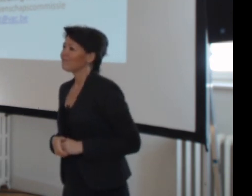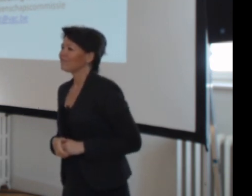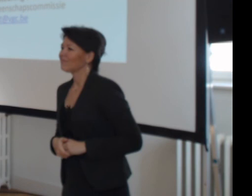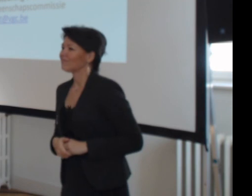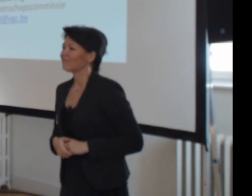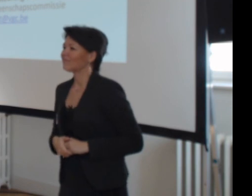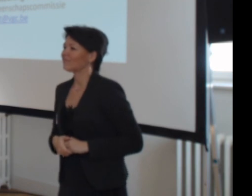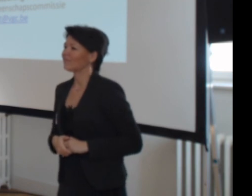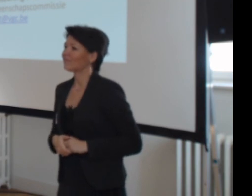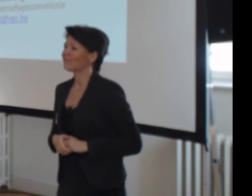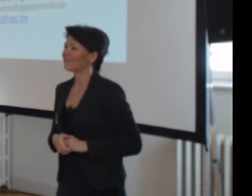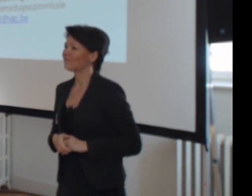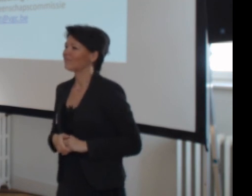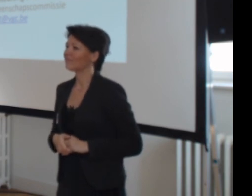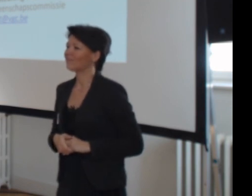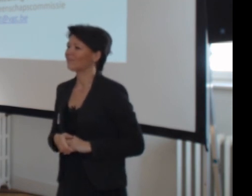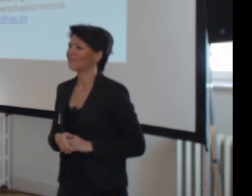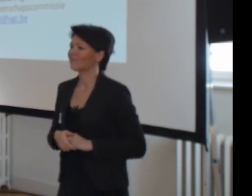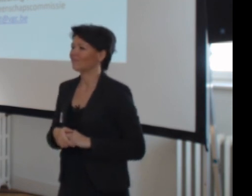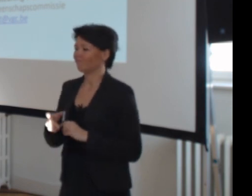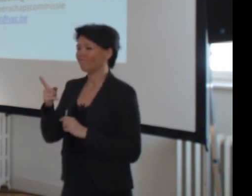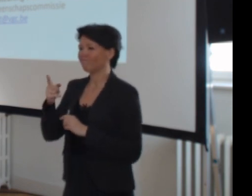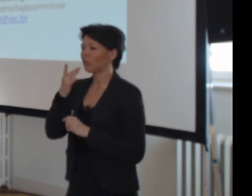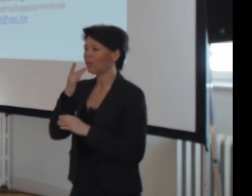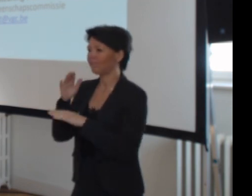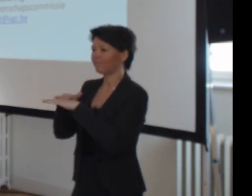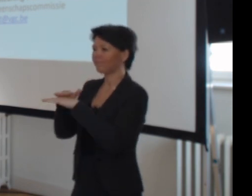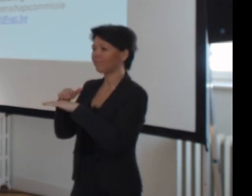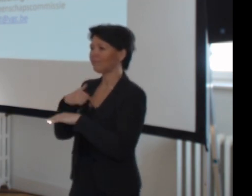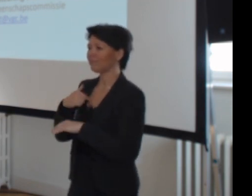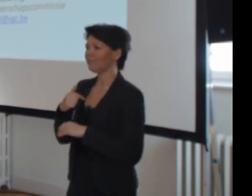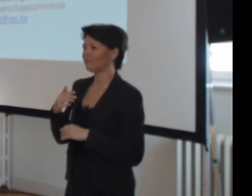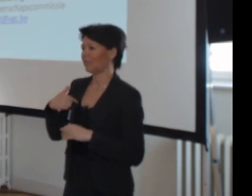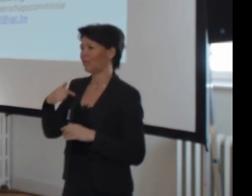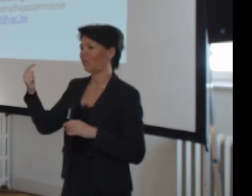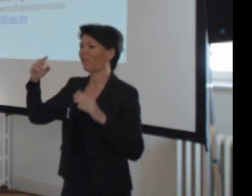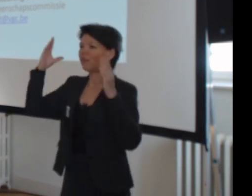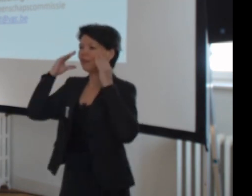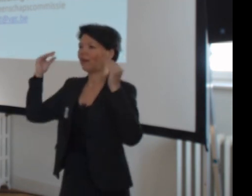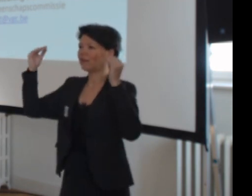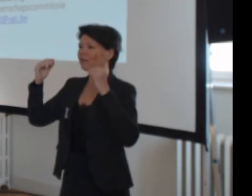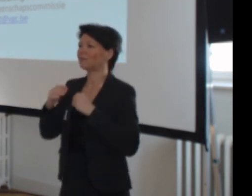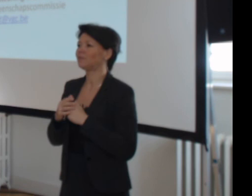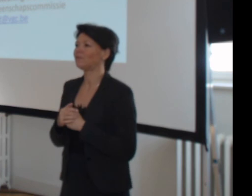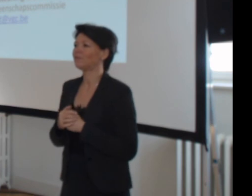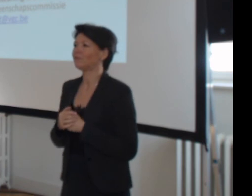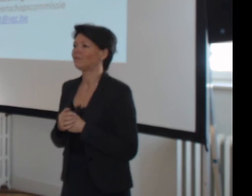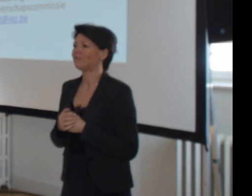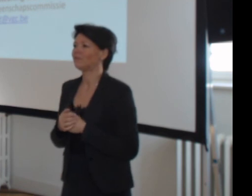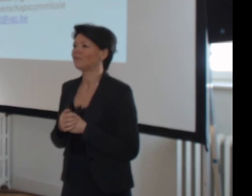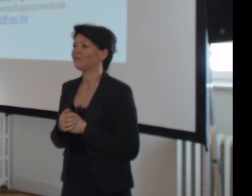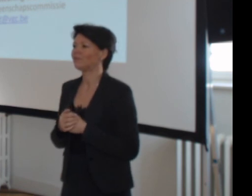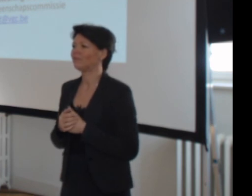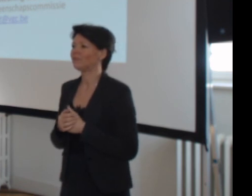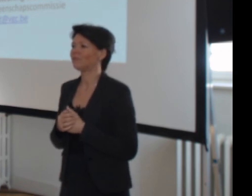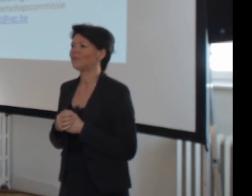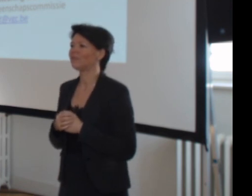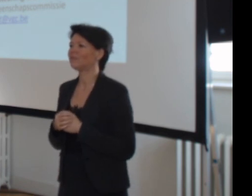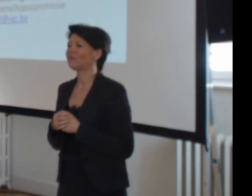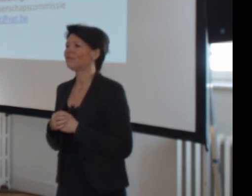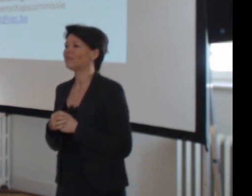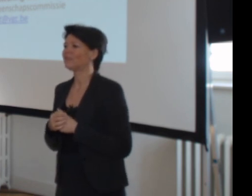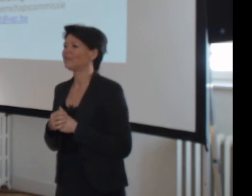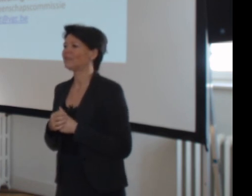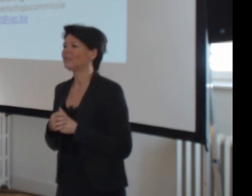Yeah, I would like to comment on this. Rafiq from the Netherlands. And I'm also looking to my colleague